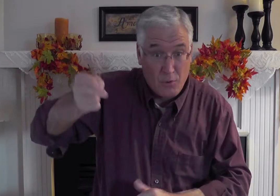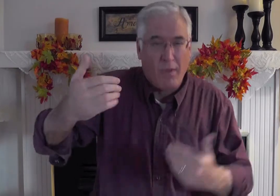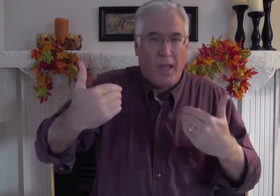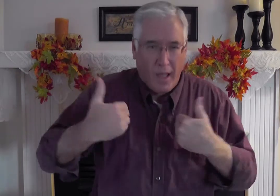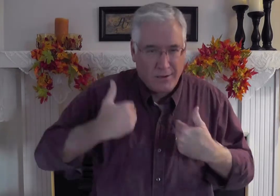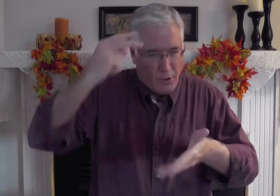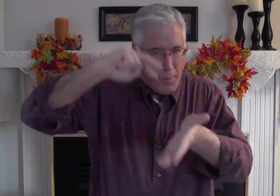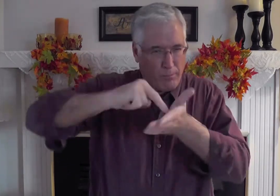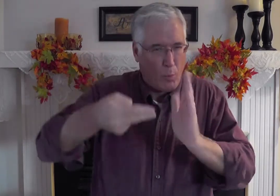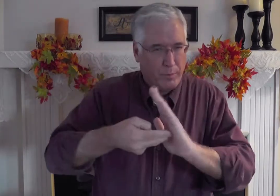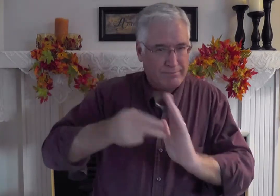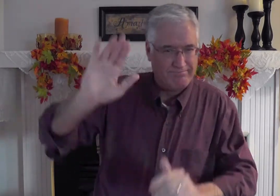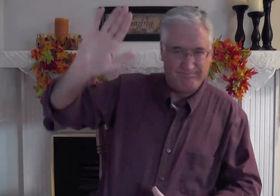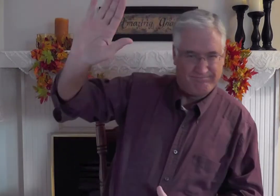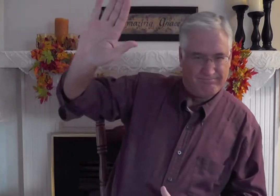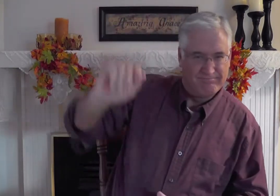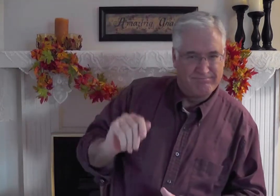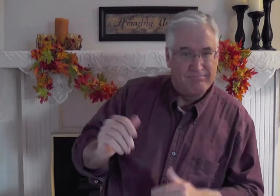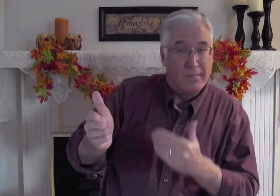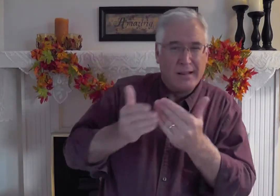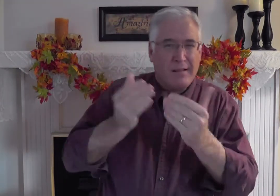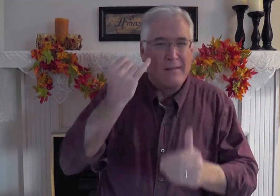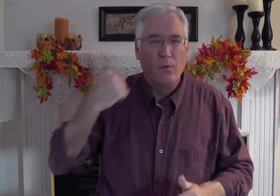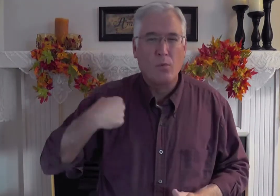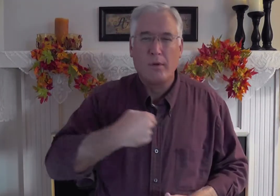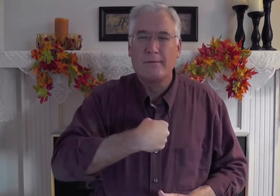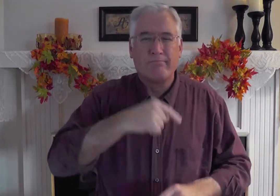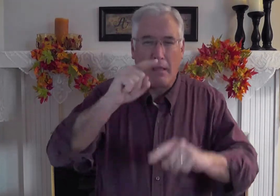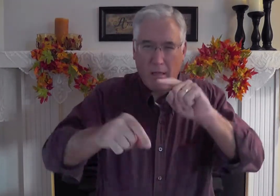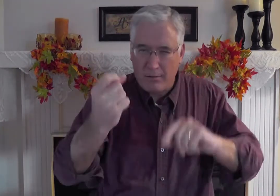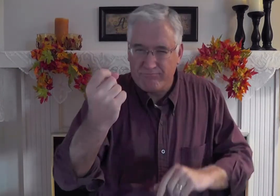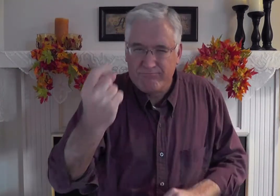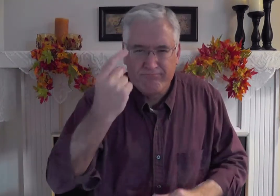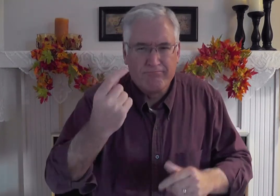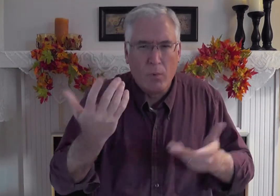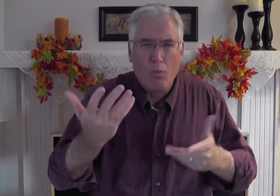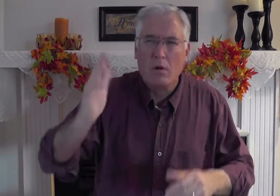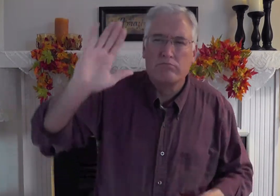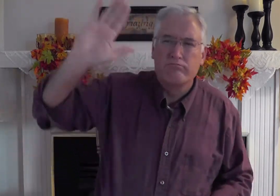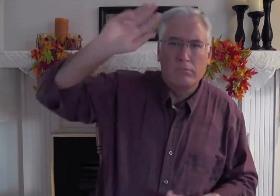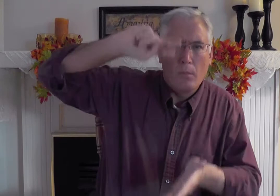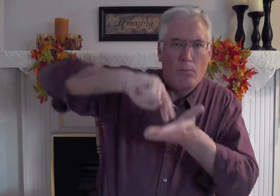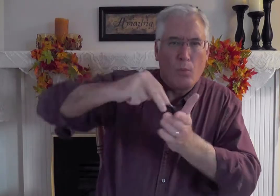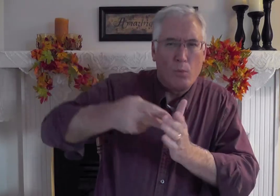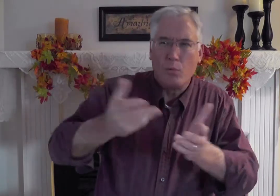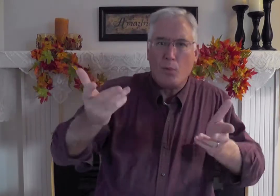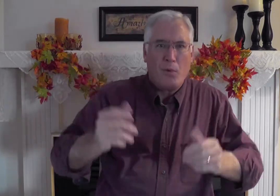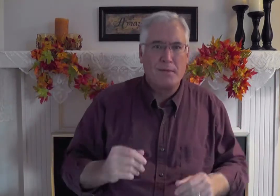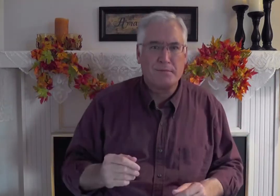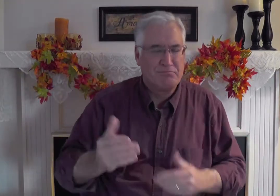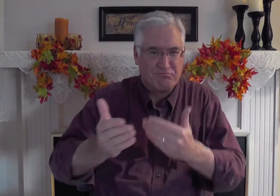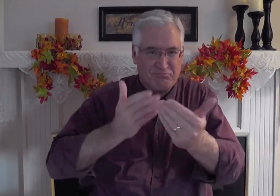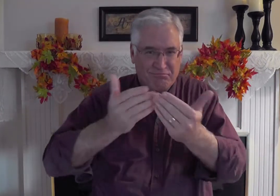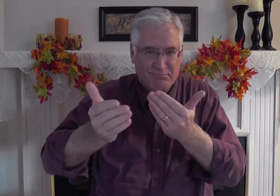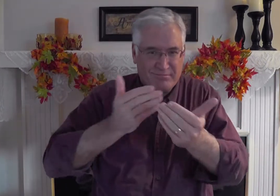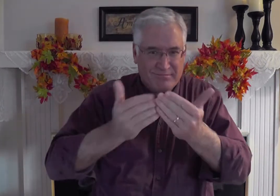all things that happens throughout history are his purpose. If we can't understand his